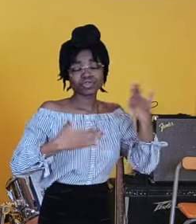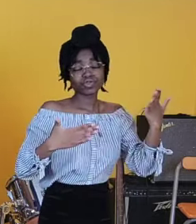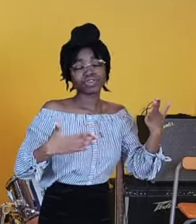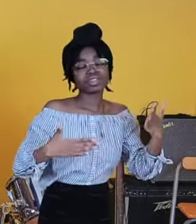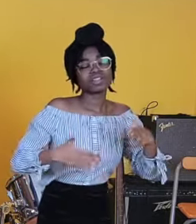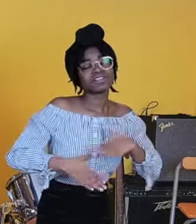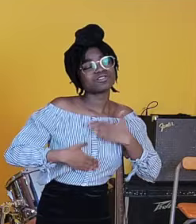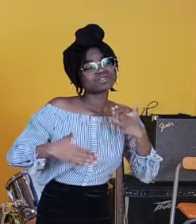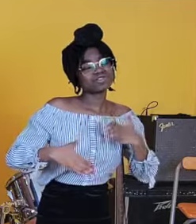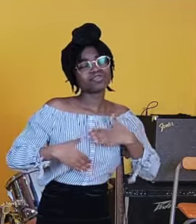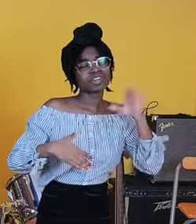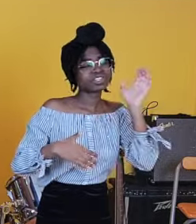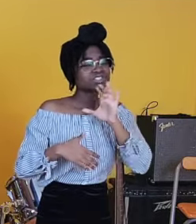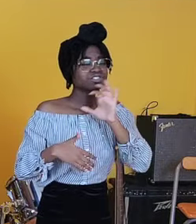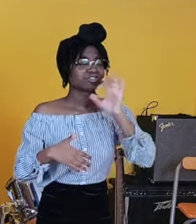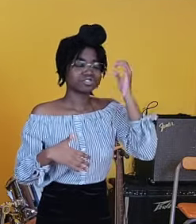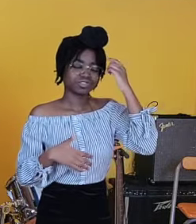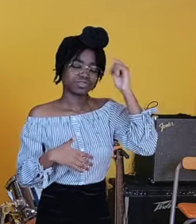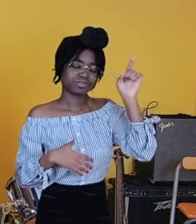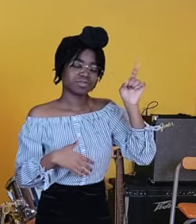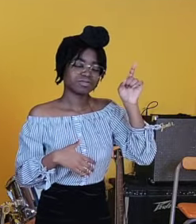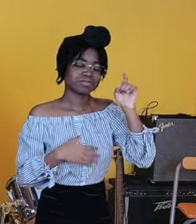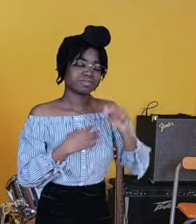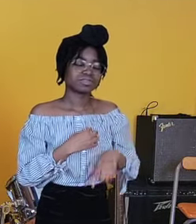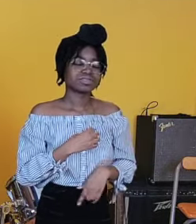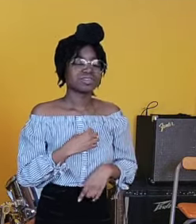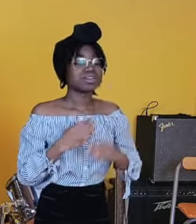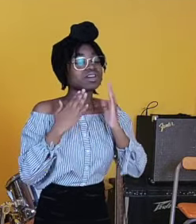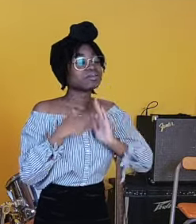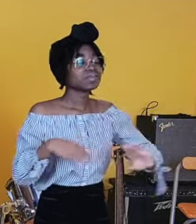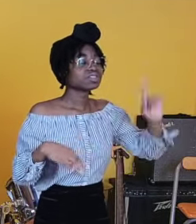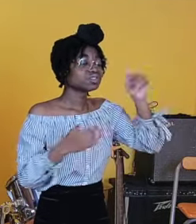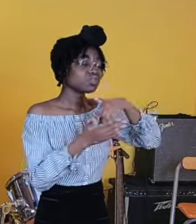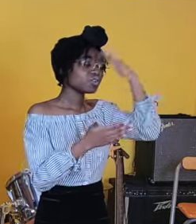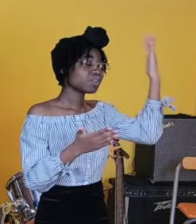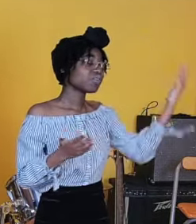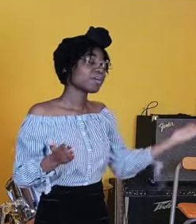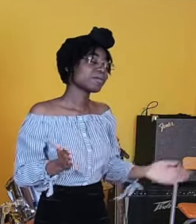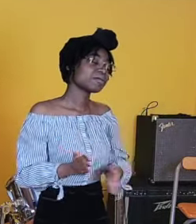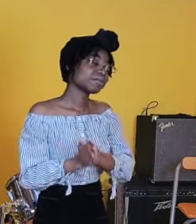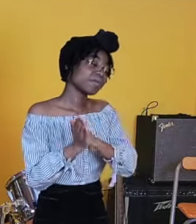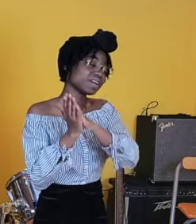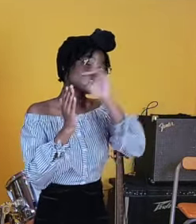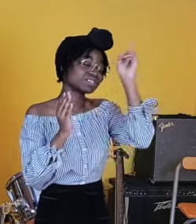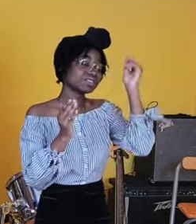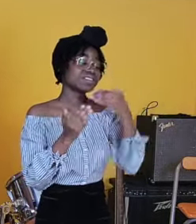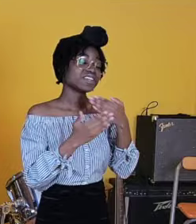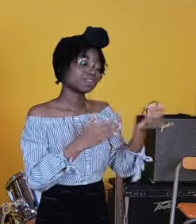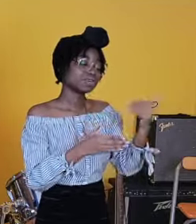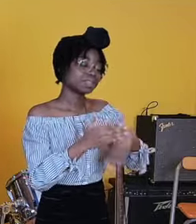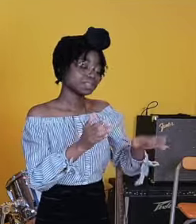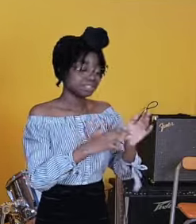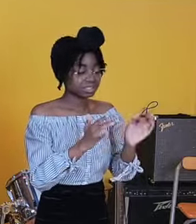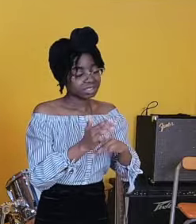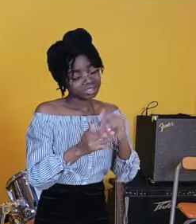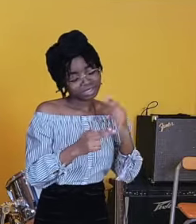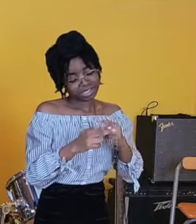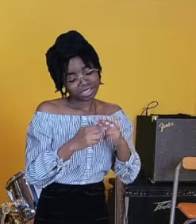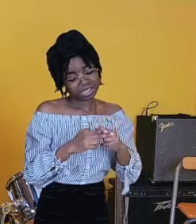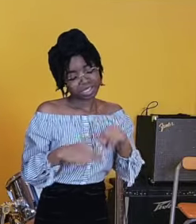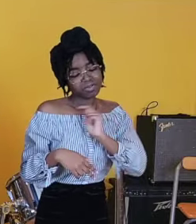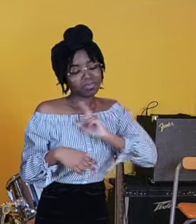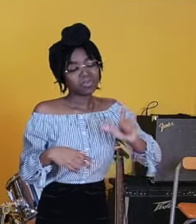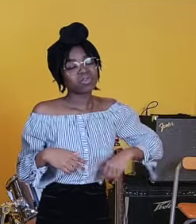the joy that they're looking for. We bless you, glorify, we pray, and we thank you in Jesus' name. May the Lord God bless